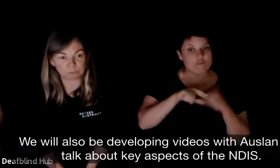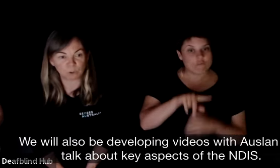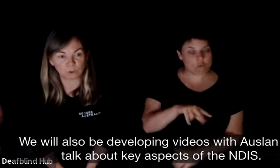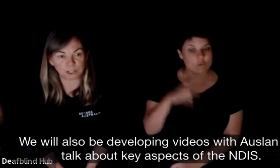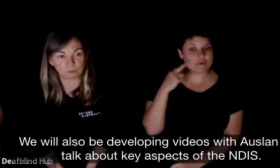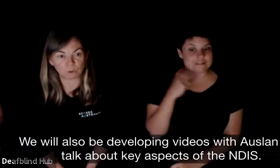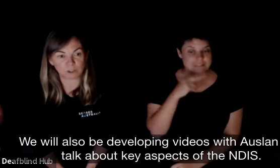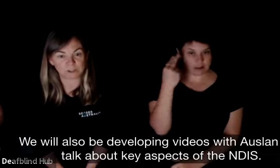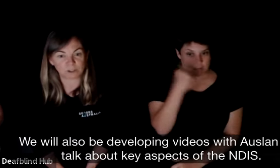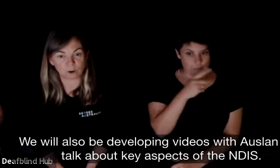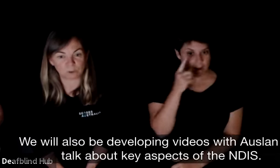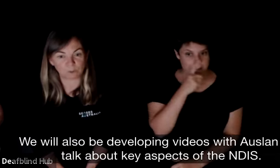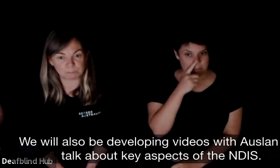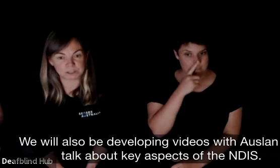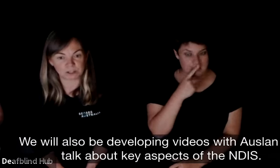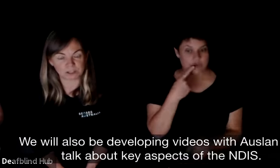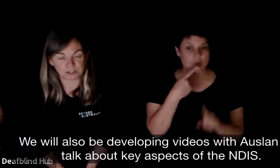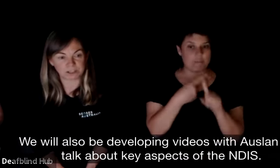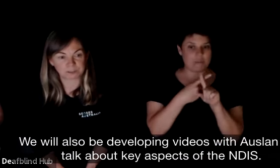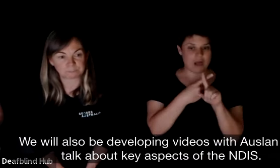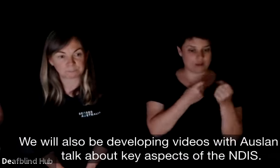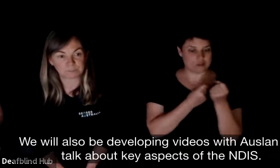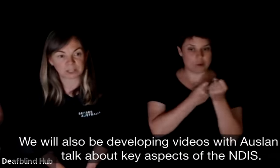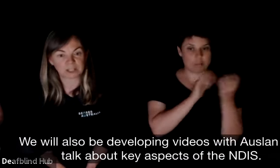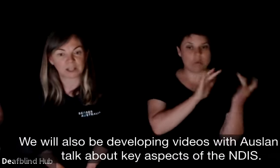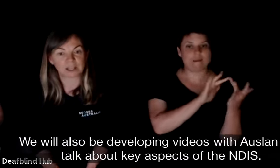their support networks on the website.